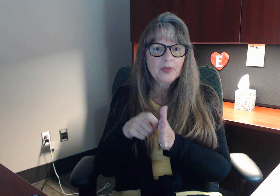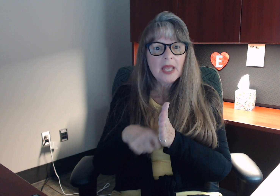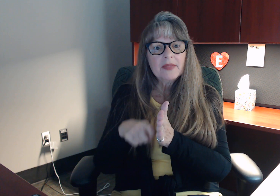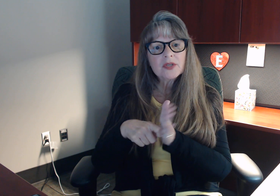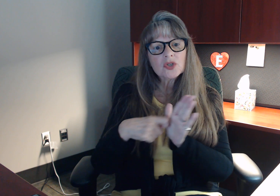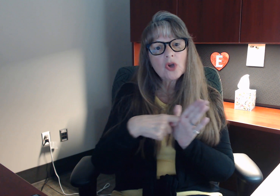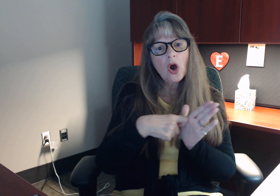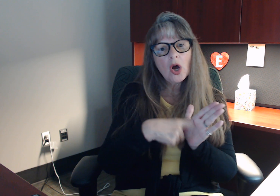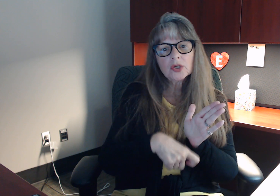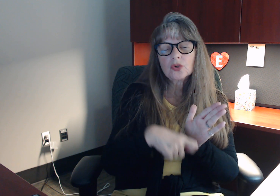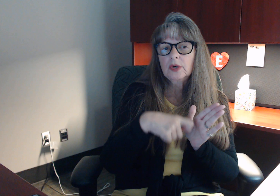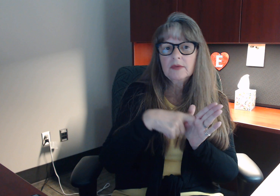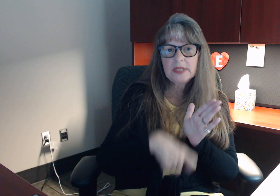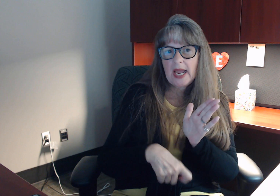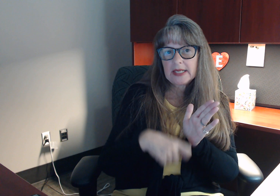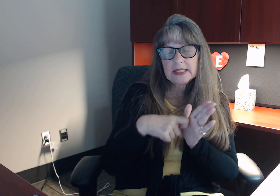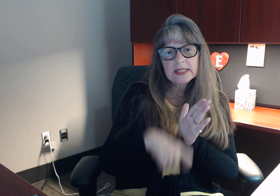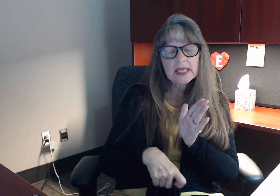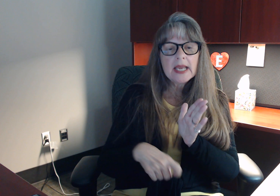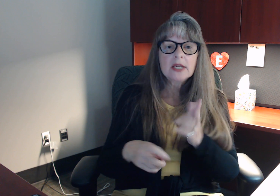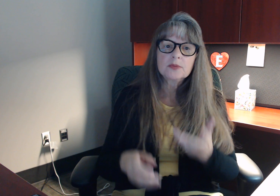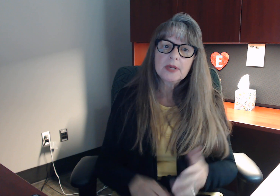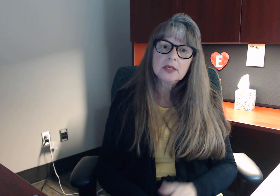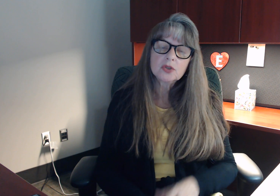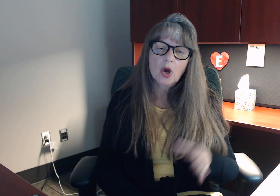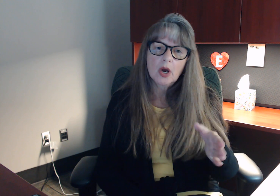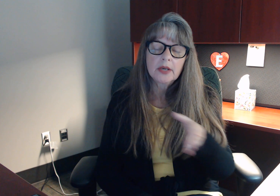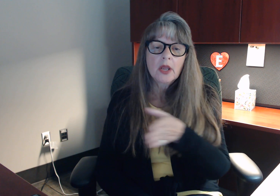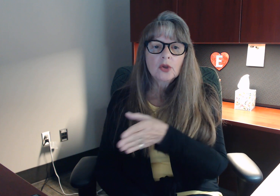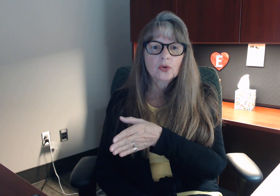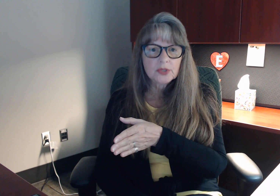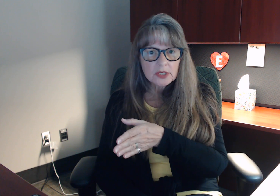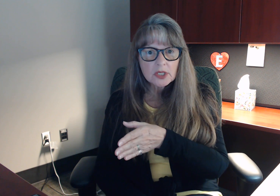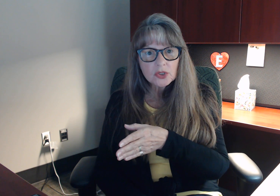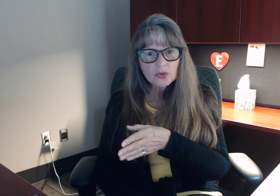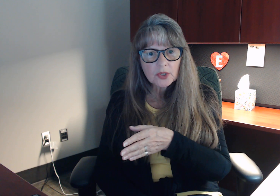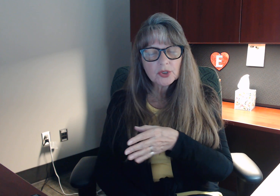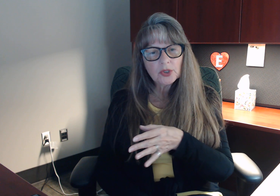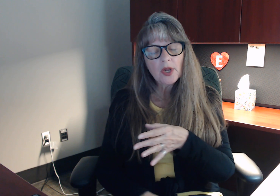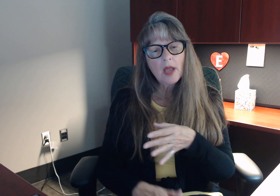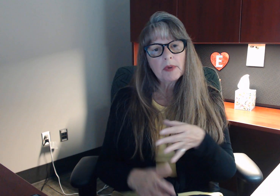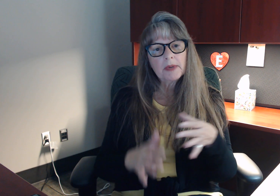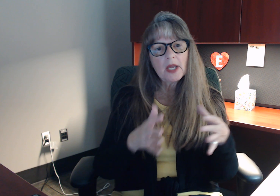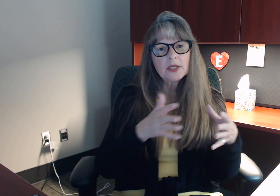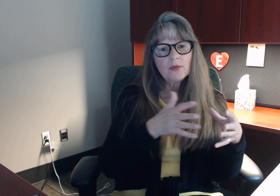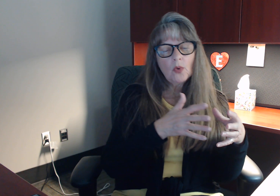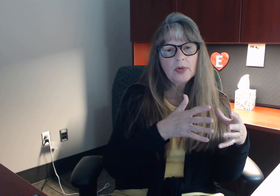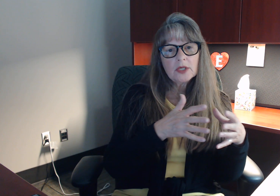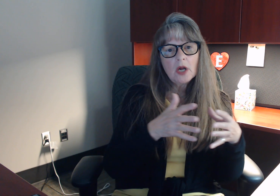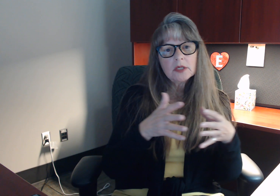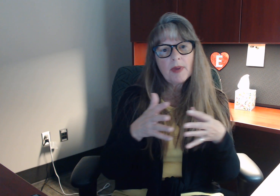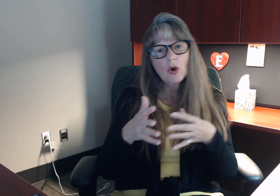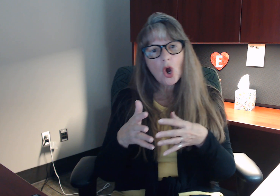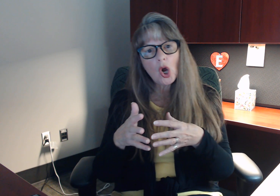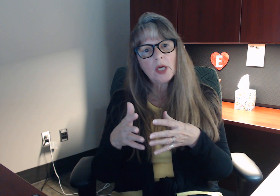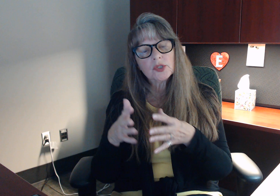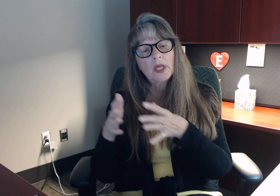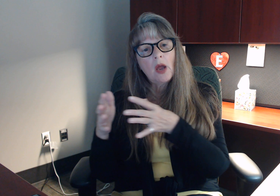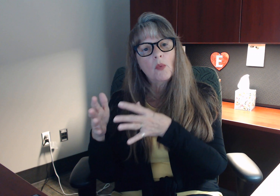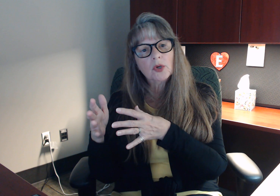This is cost or even taxes. It depends on your sentence structure, but because I've already talked about cost, I wanted to go